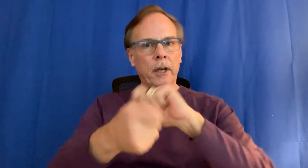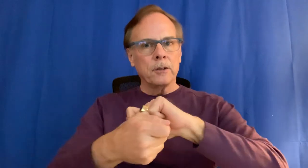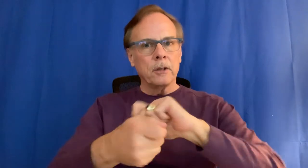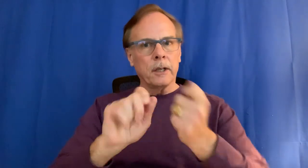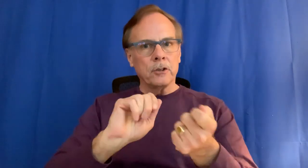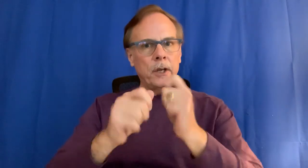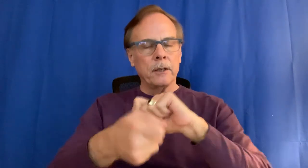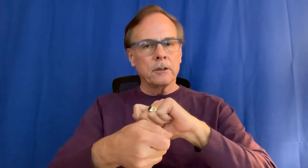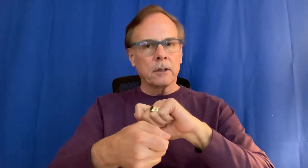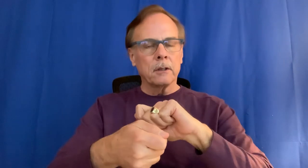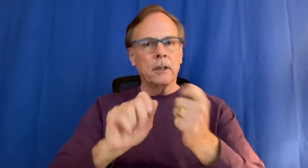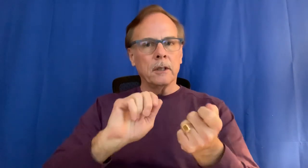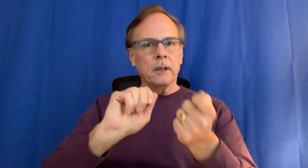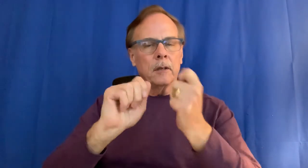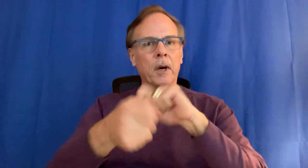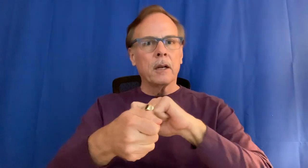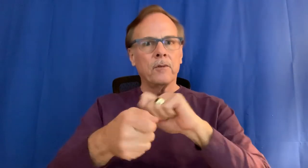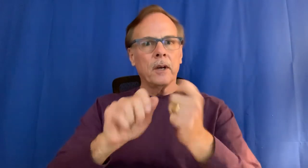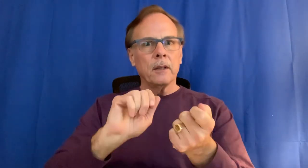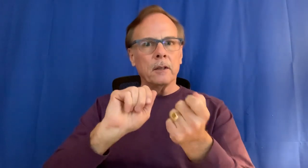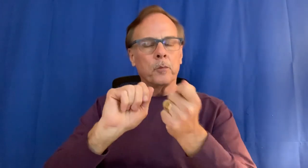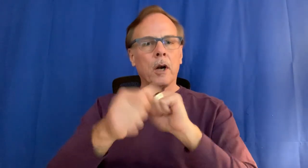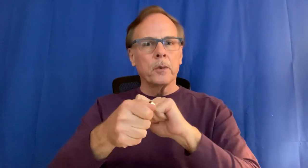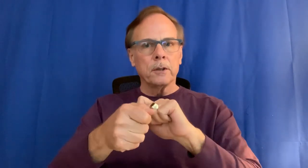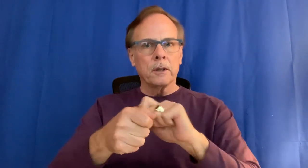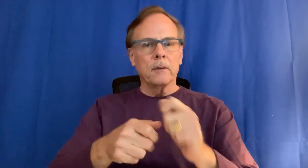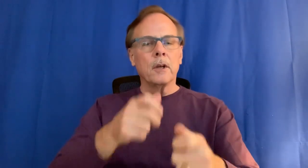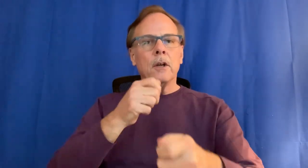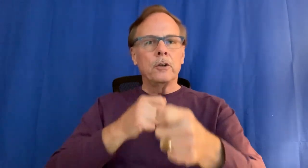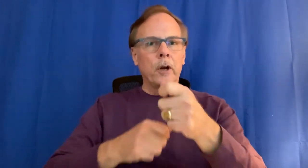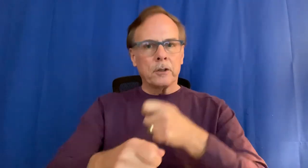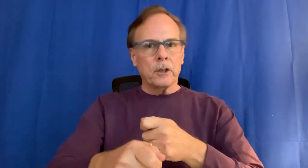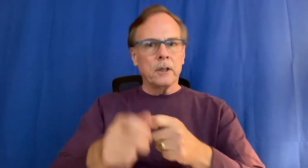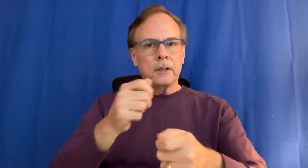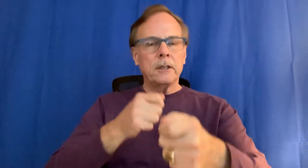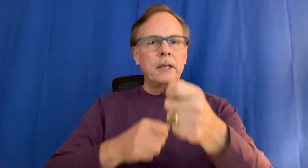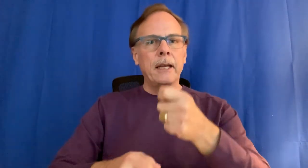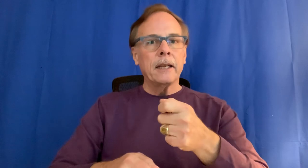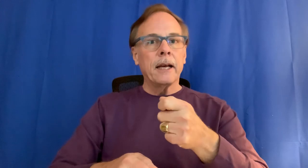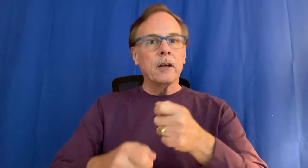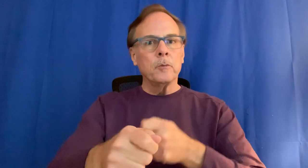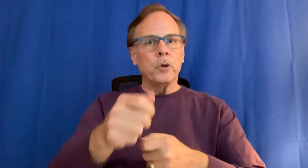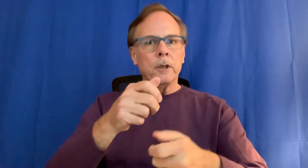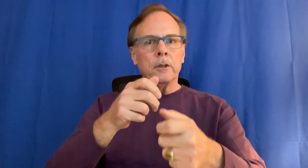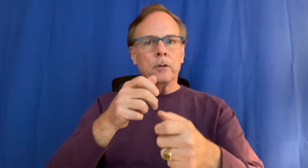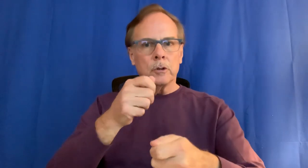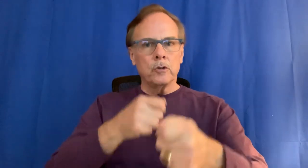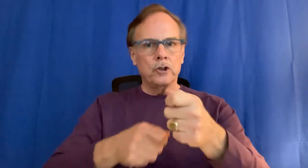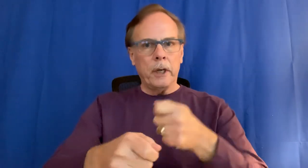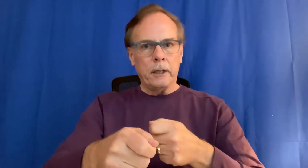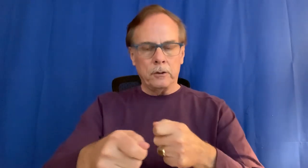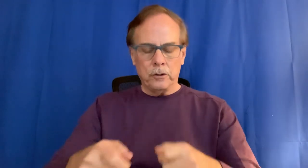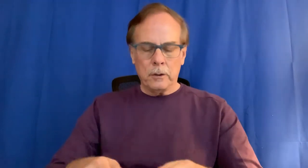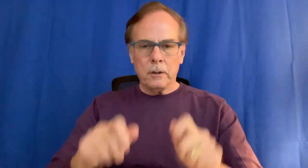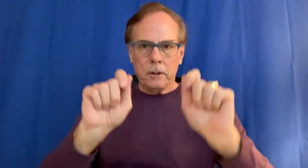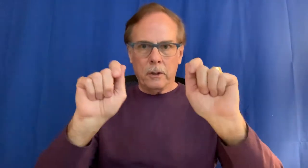change like change the modify the properties of. You're actually going to take it out and put in new. So change,